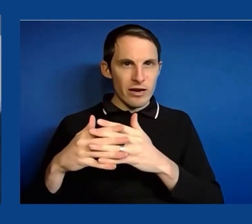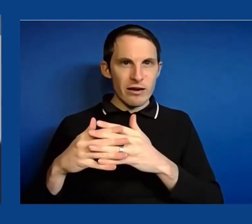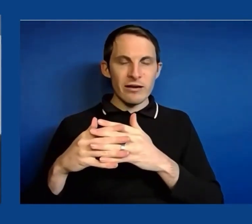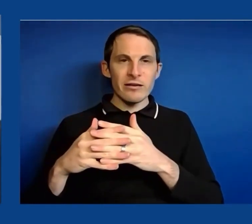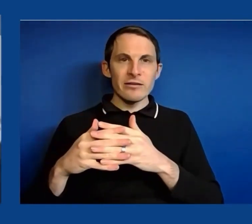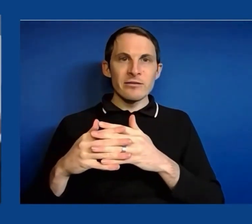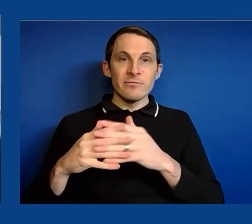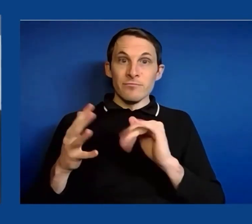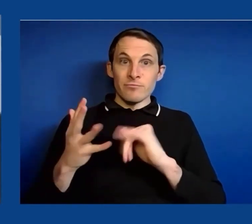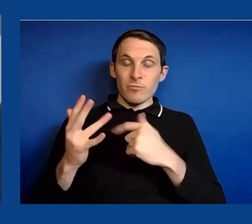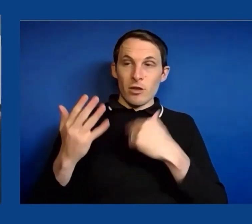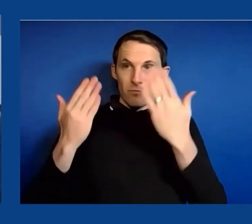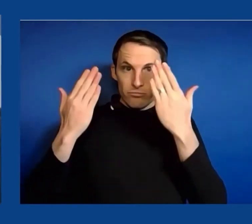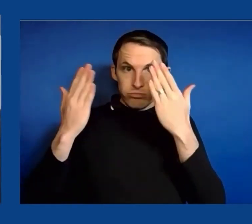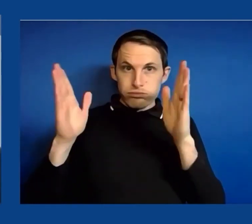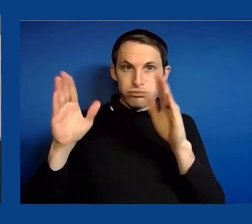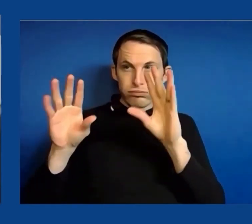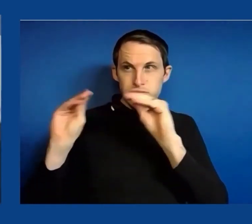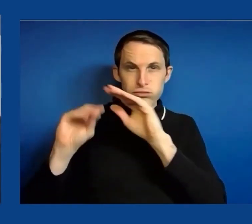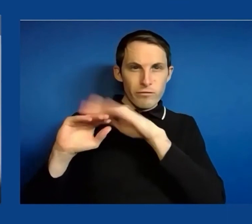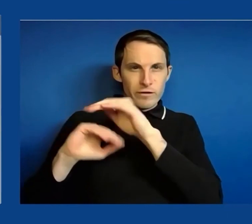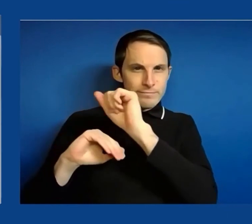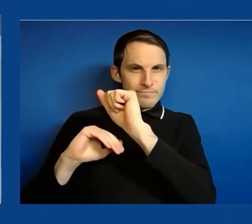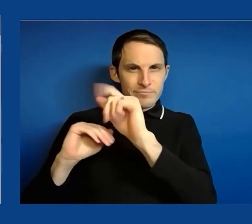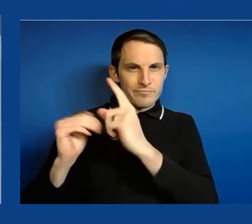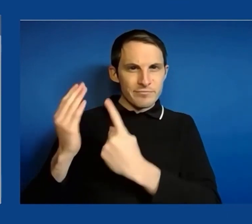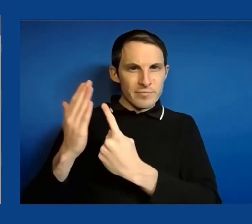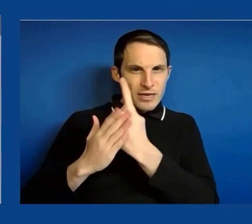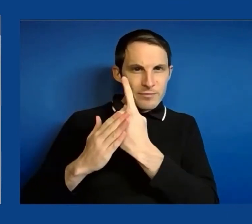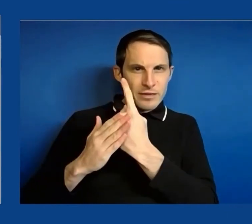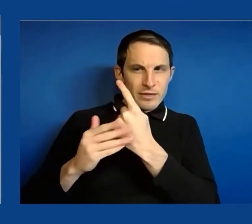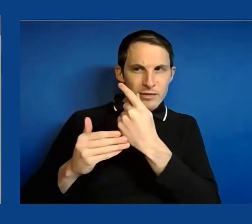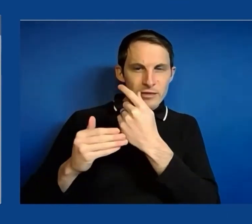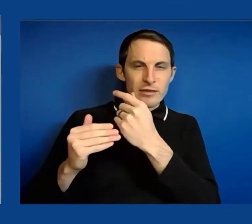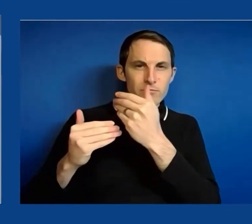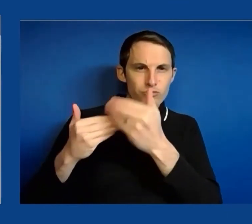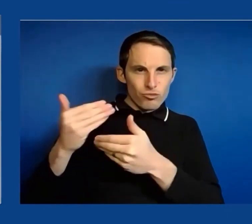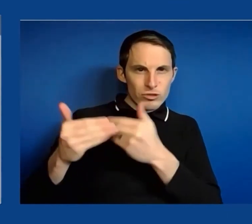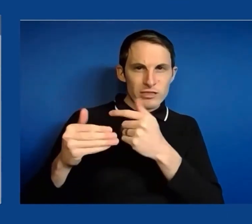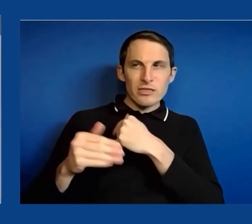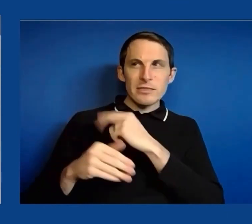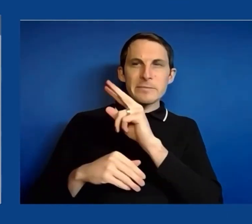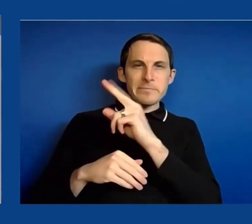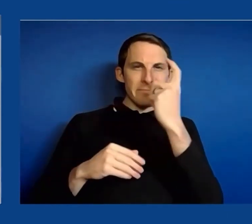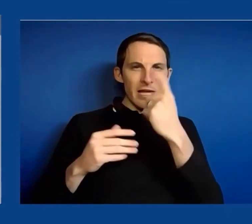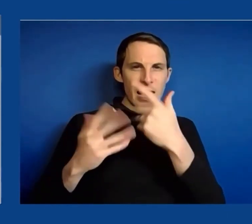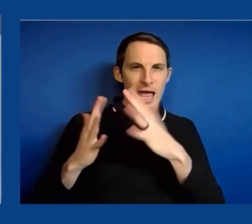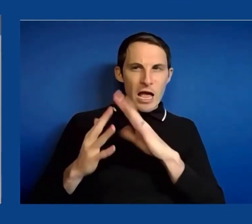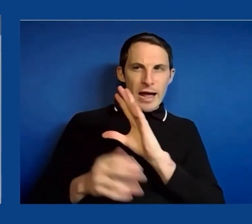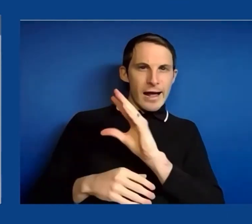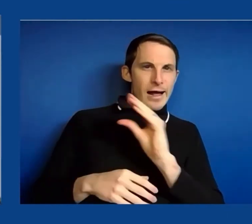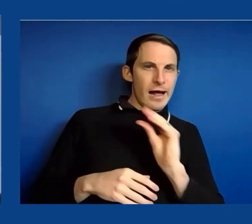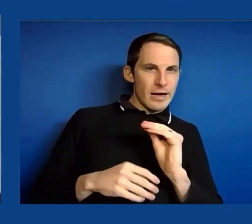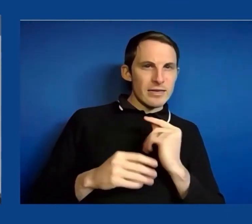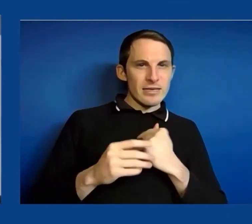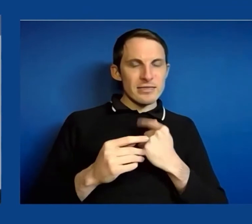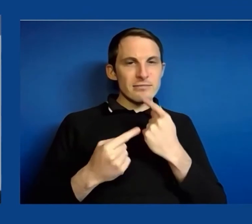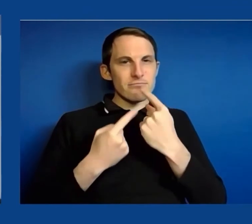all of that scaffolding of that knowledge and thought, well, how could I tell the story? So it was telling a